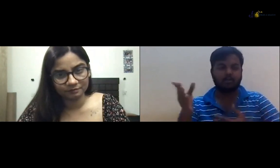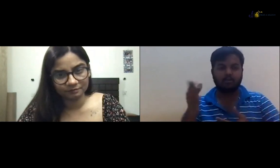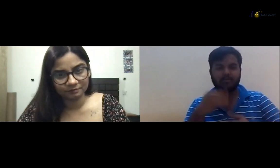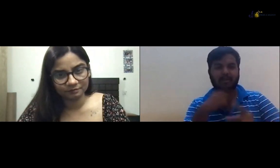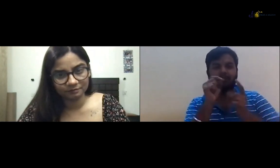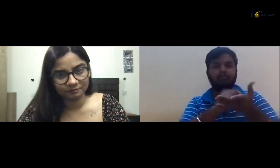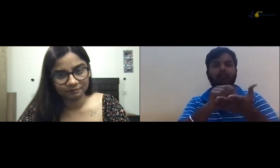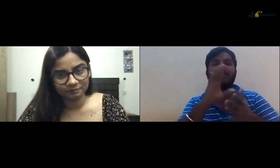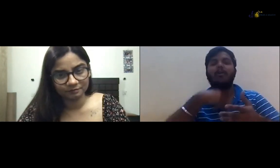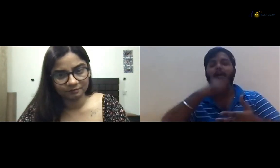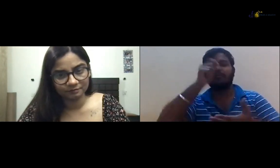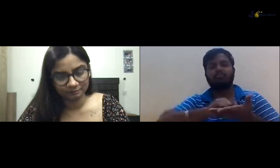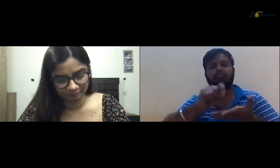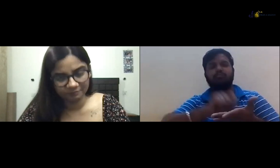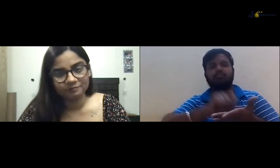she was crying,